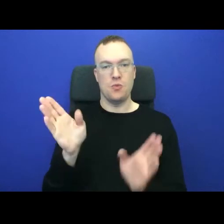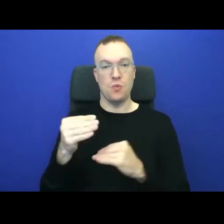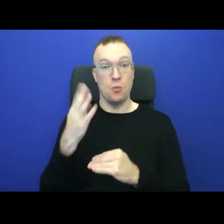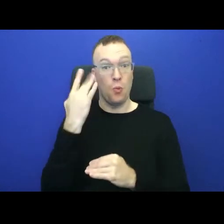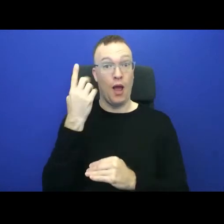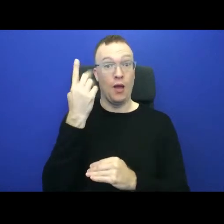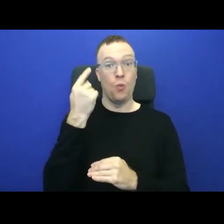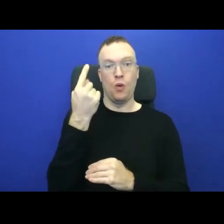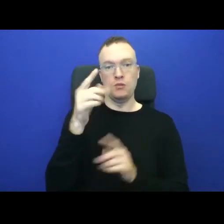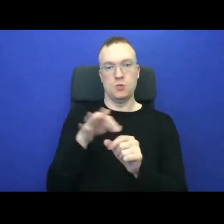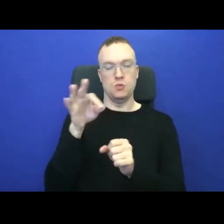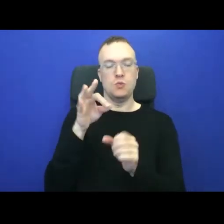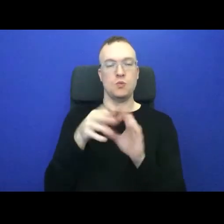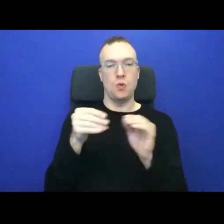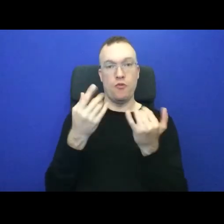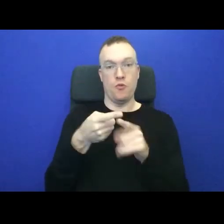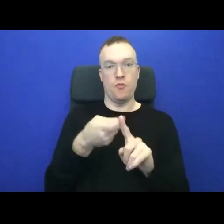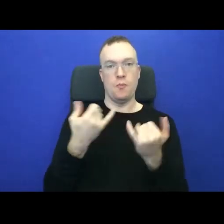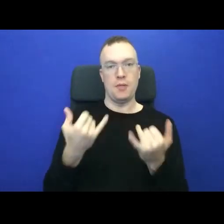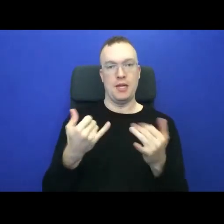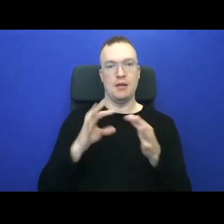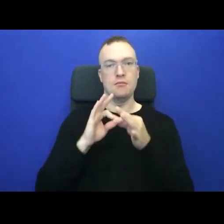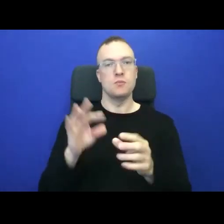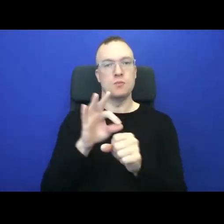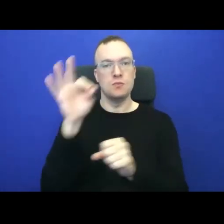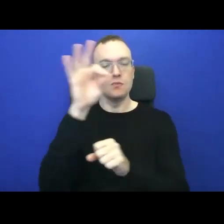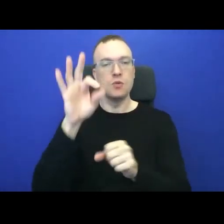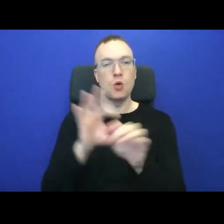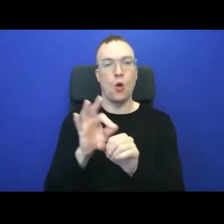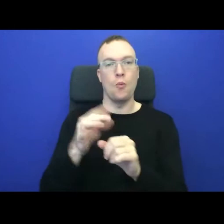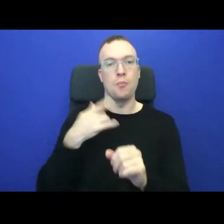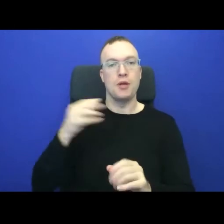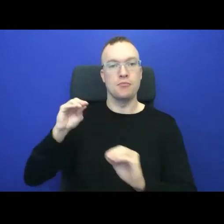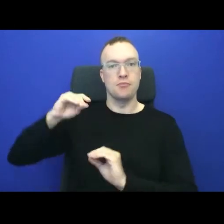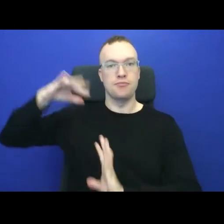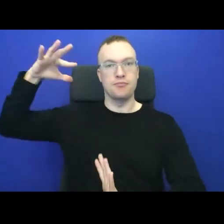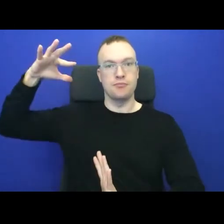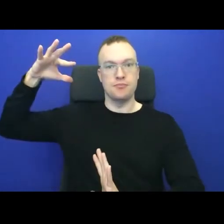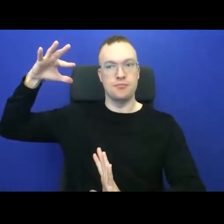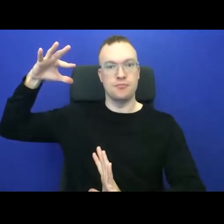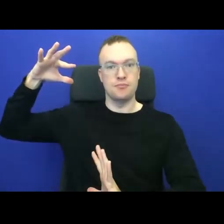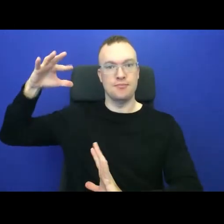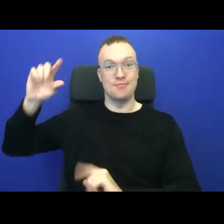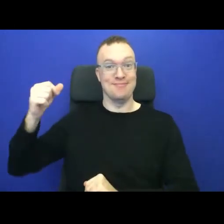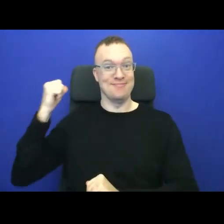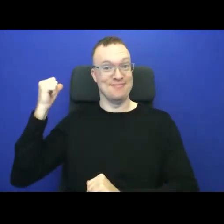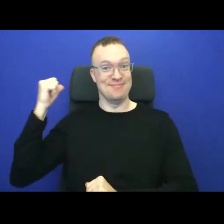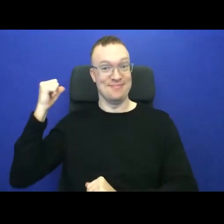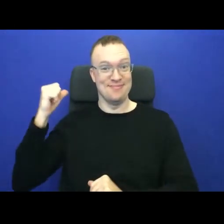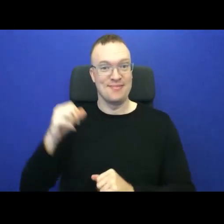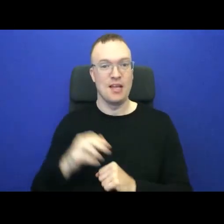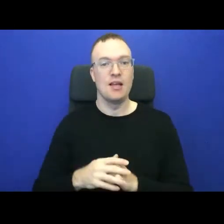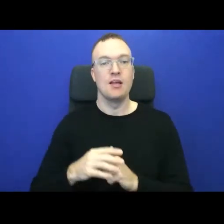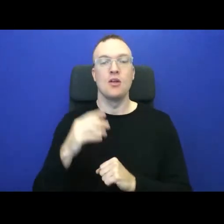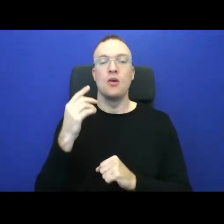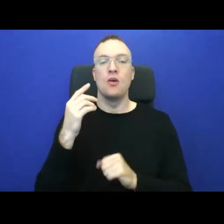ghost story, and the ghost materializes on the very staircase behind me. There are two other stories as well. One is about the castle during